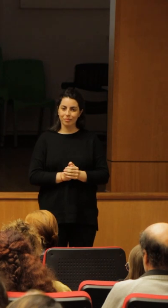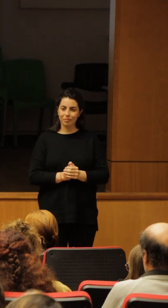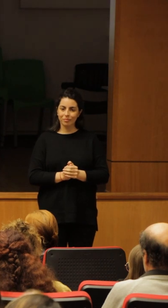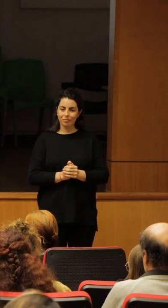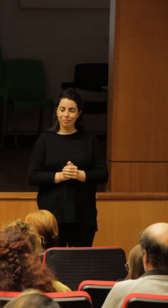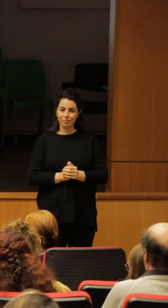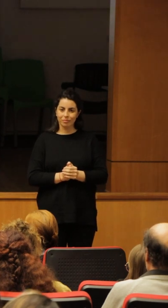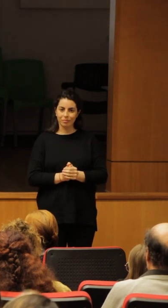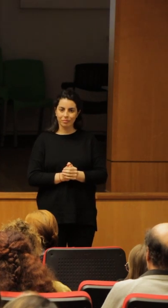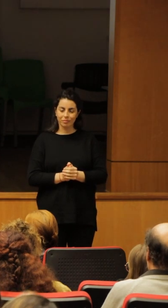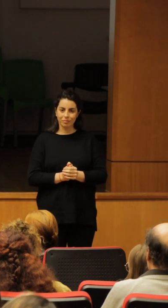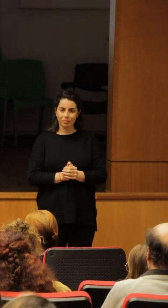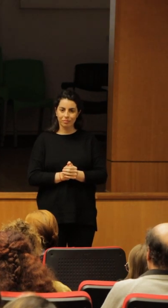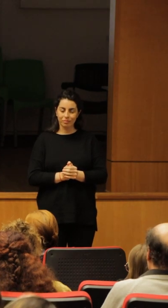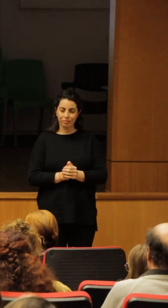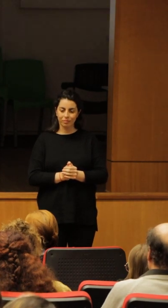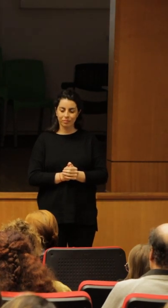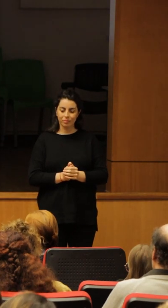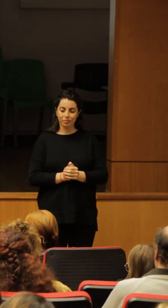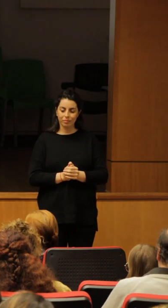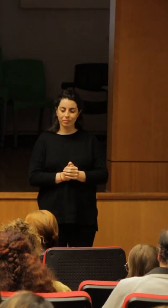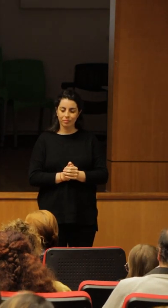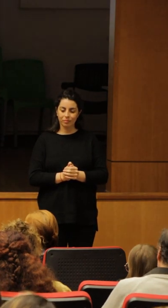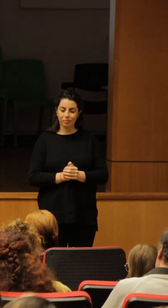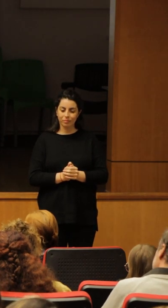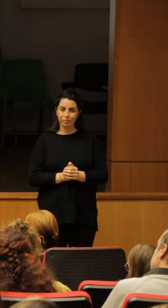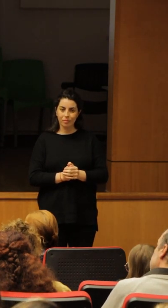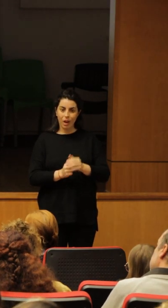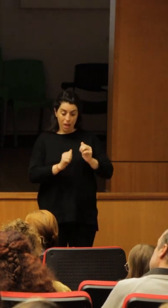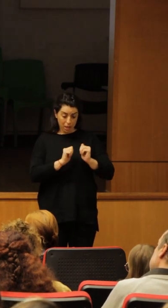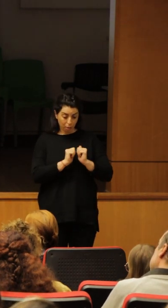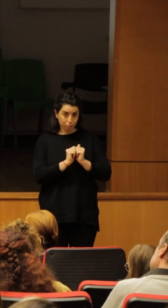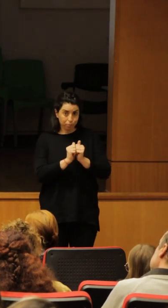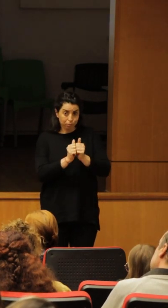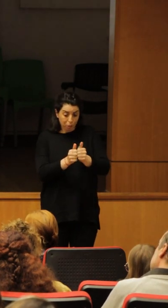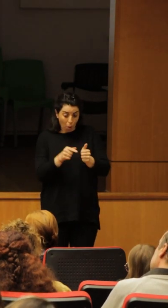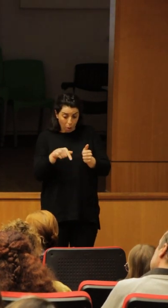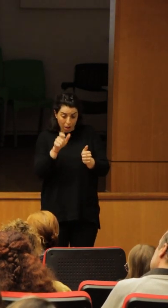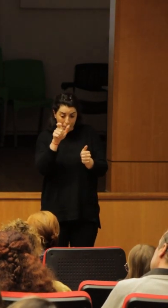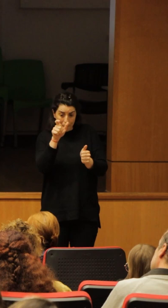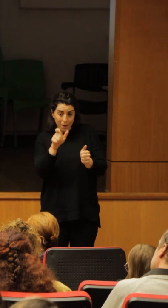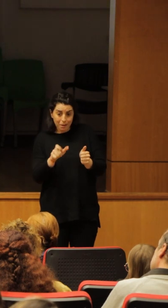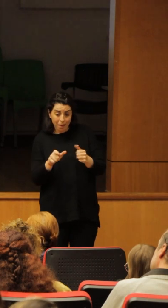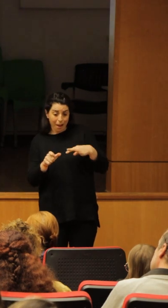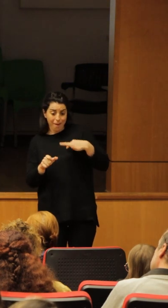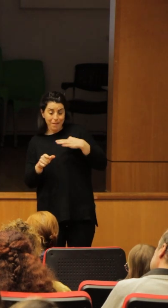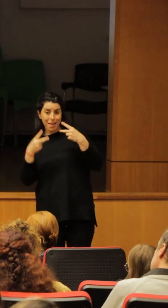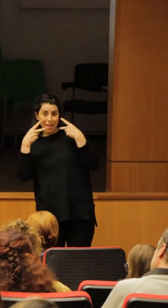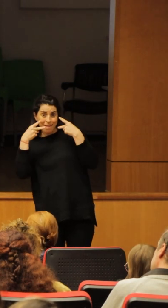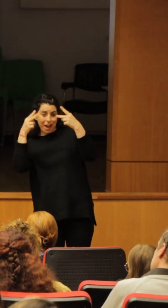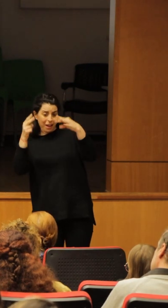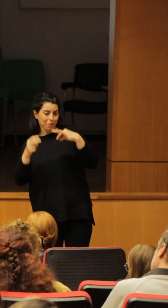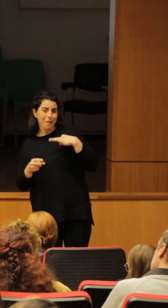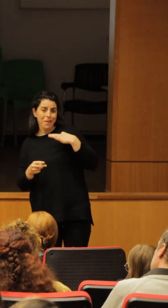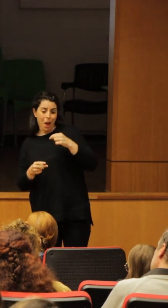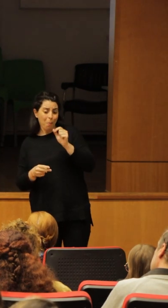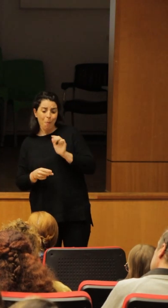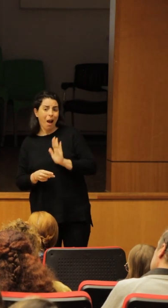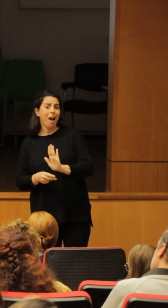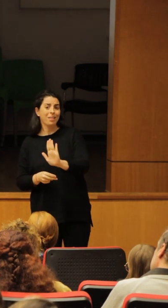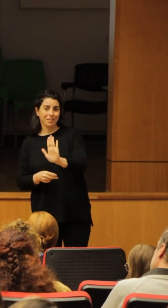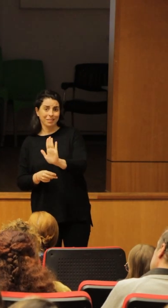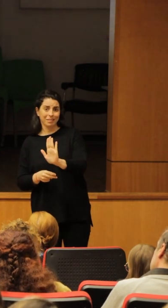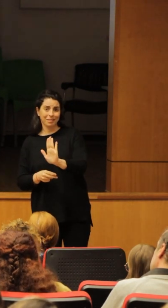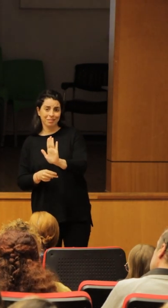if it is journey, with all these things that we just decided together. Para uno de cuyos miembros, bueno, la vida es un viaje y la vive de esta manera. And then you